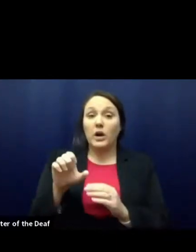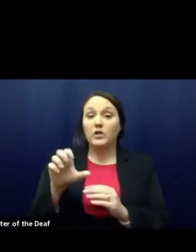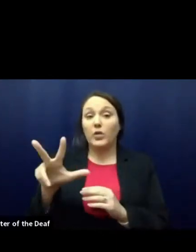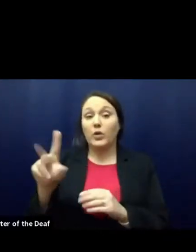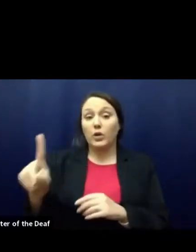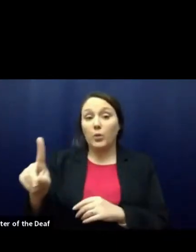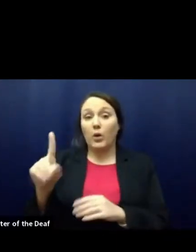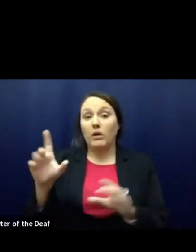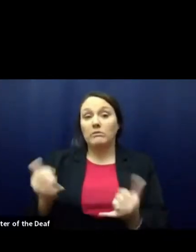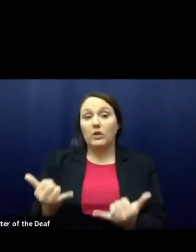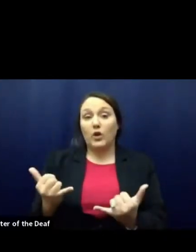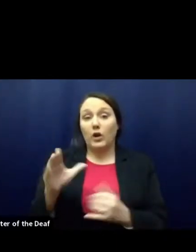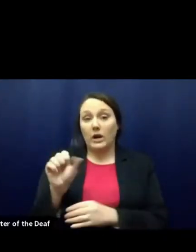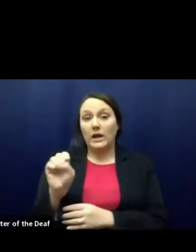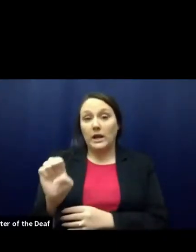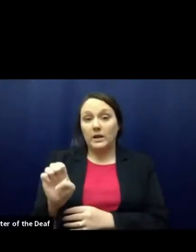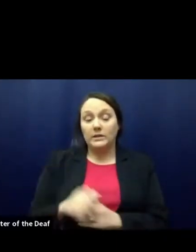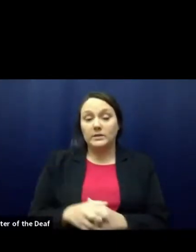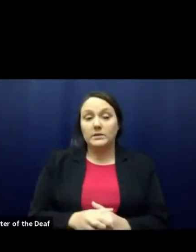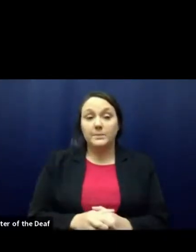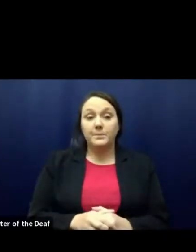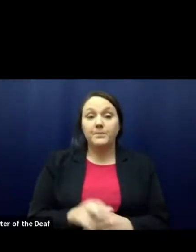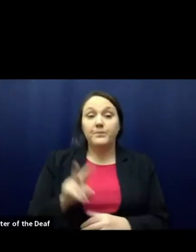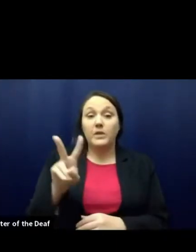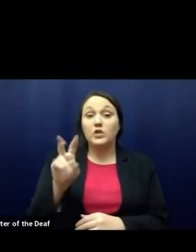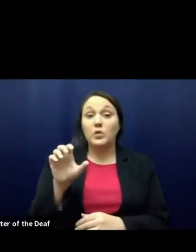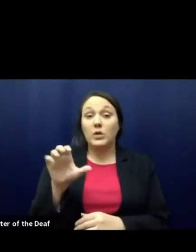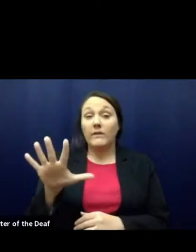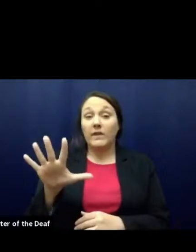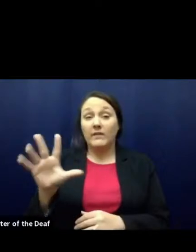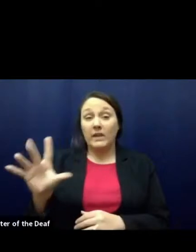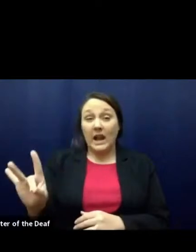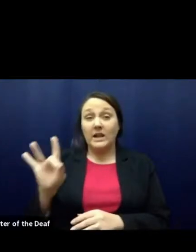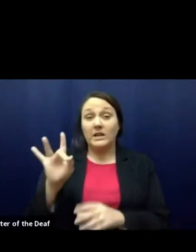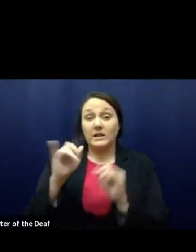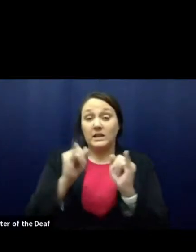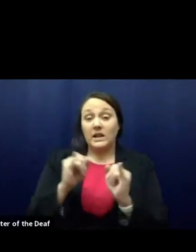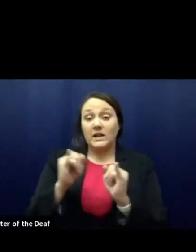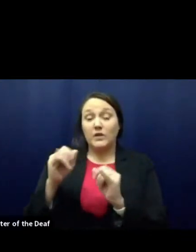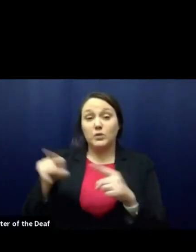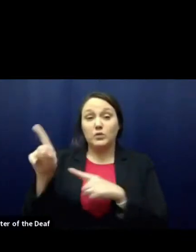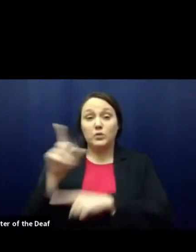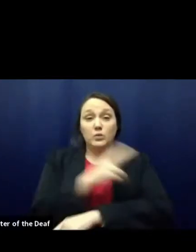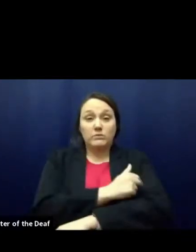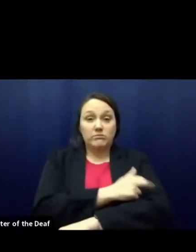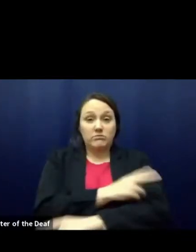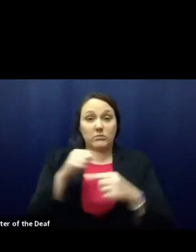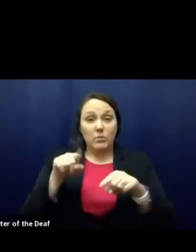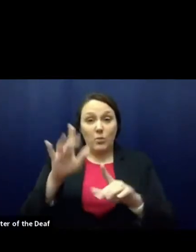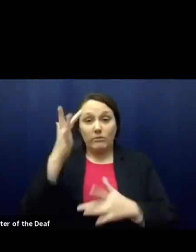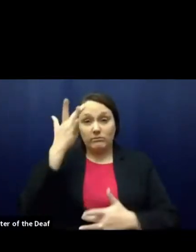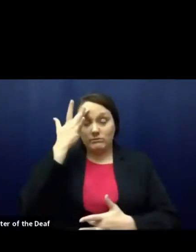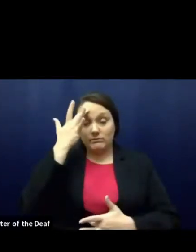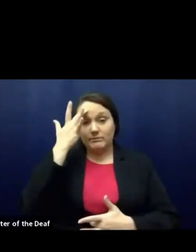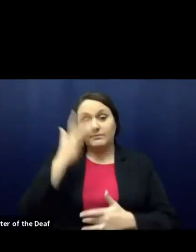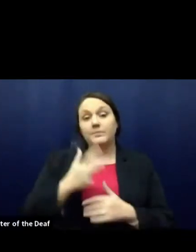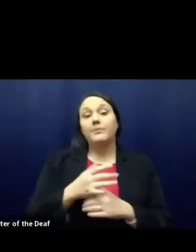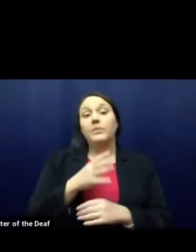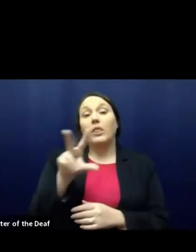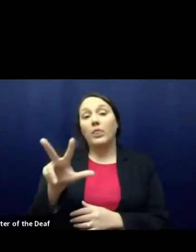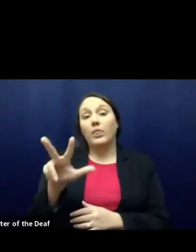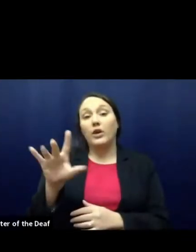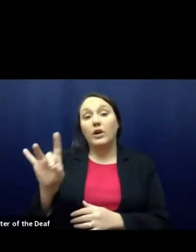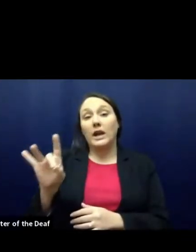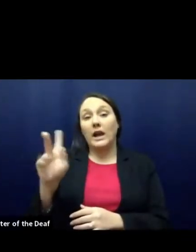2,131 active cases. 258 individuals have been hospitalized at some point in their illness, and 38